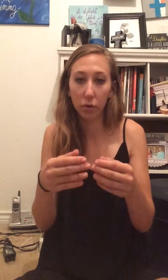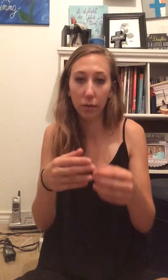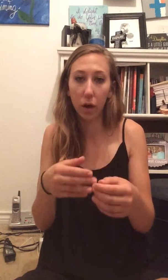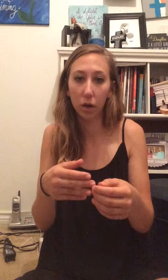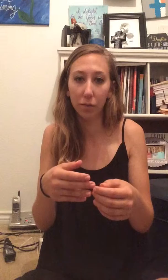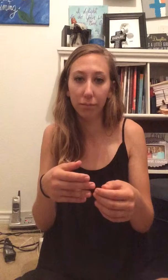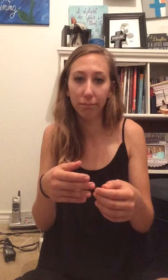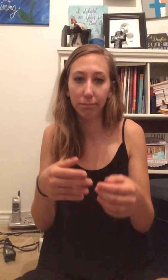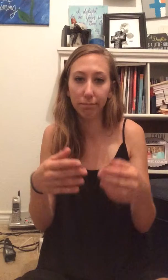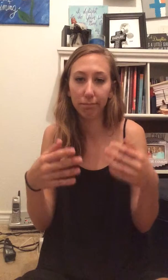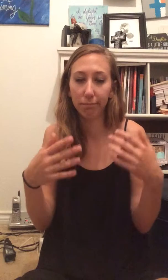Um,